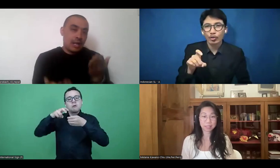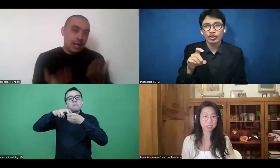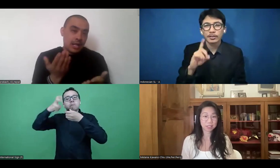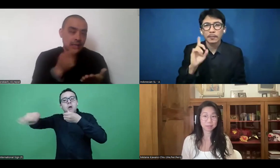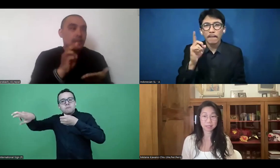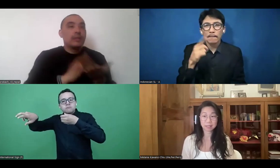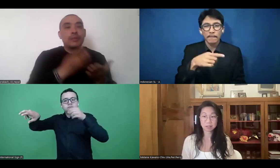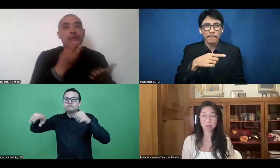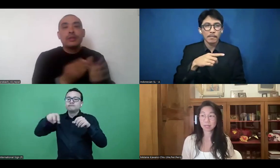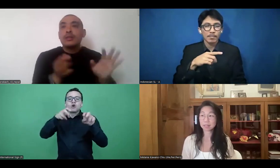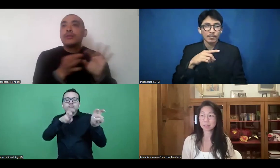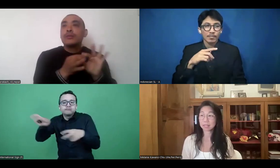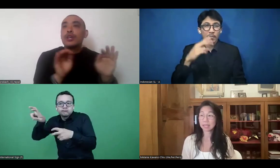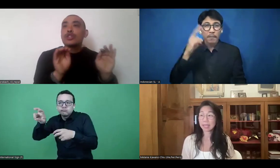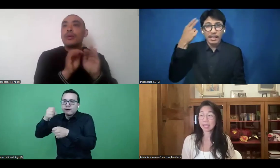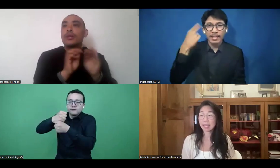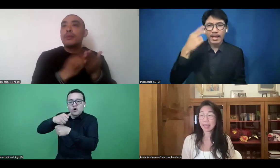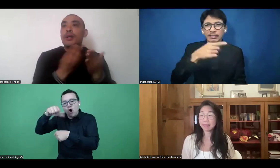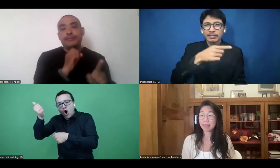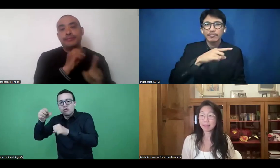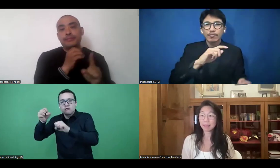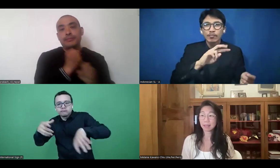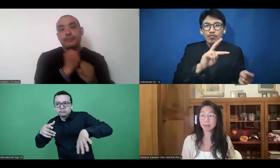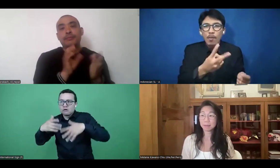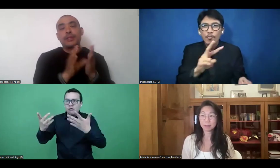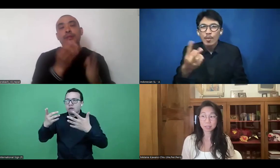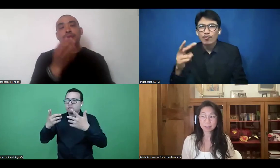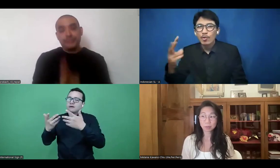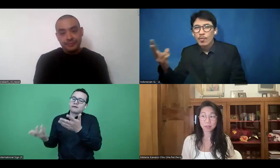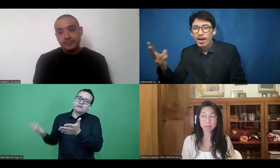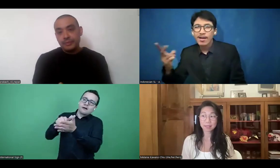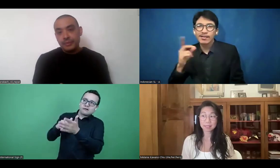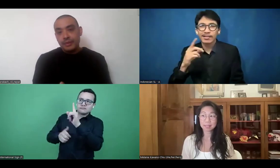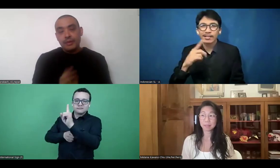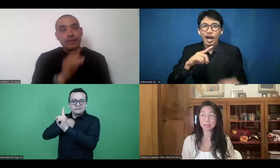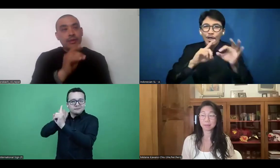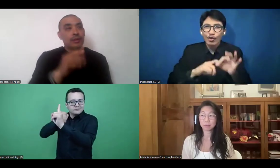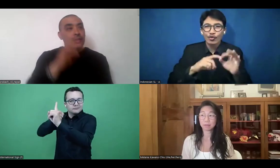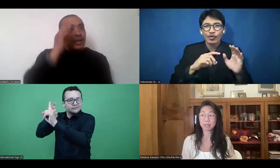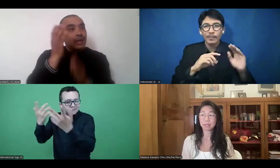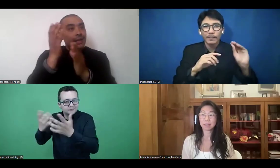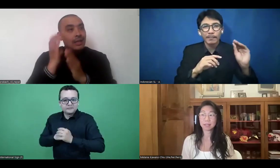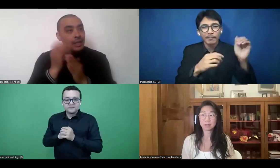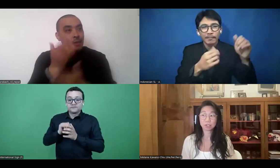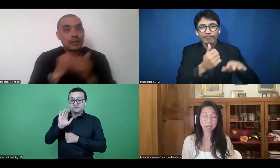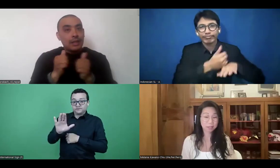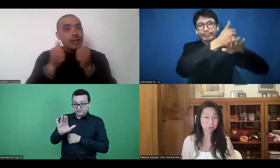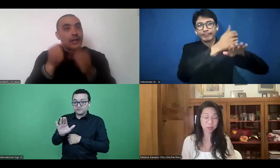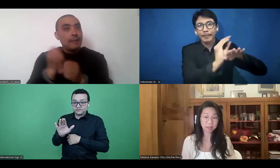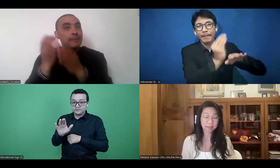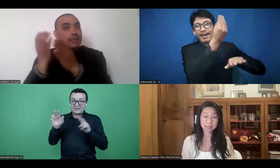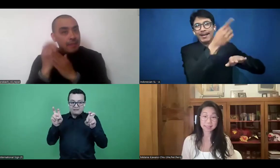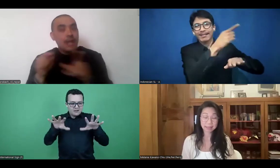build relationships can hinder things. And then governance within the disability movement. So